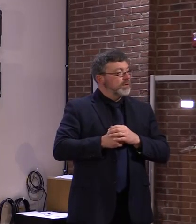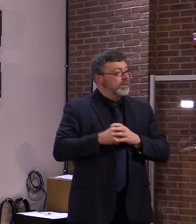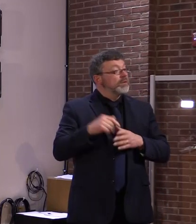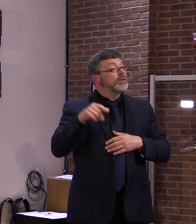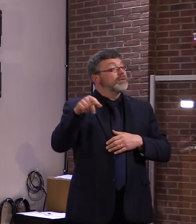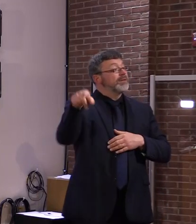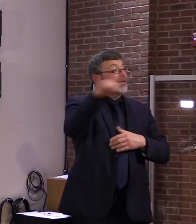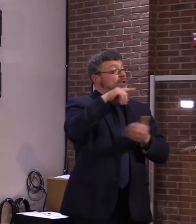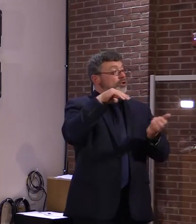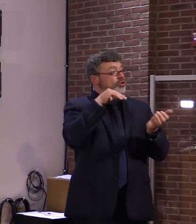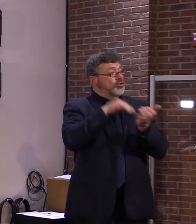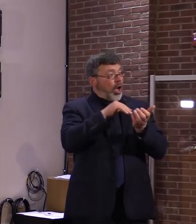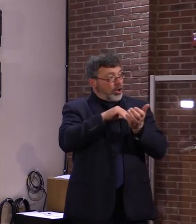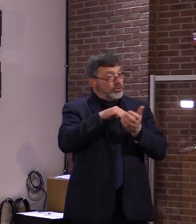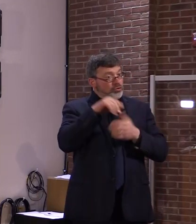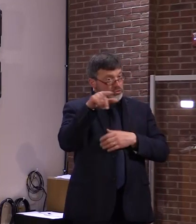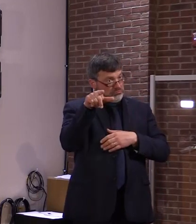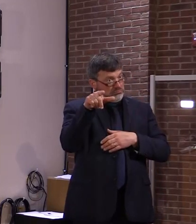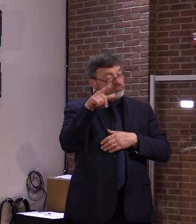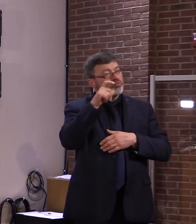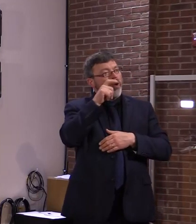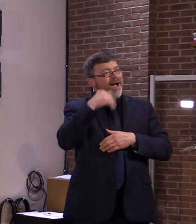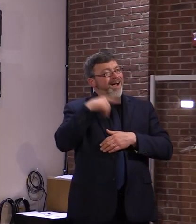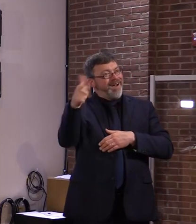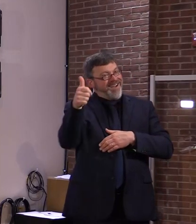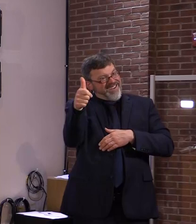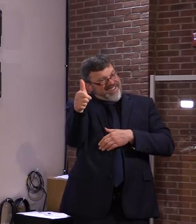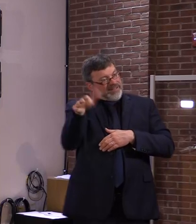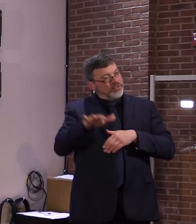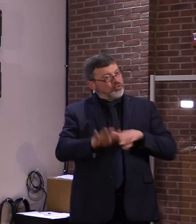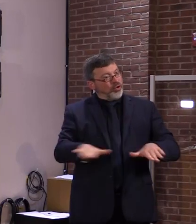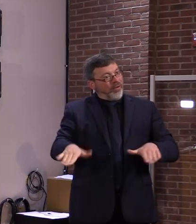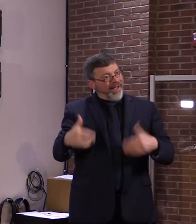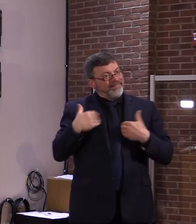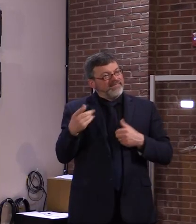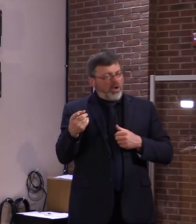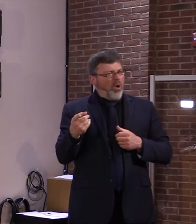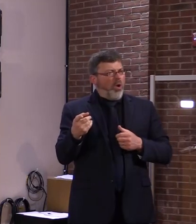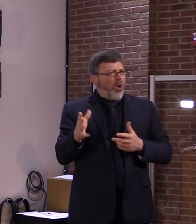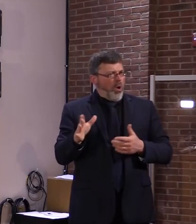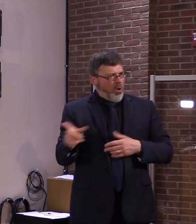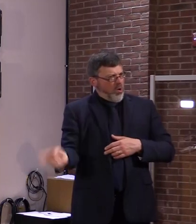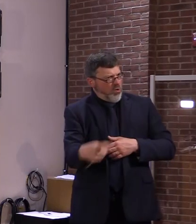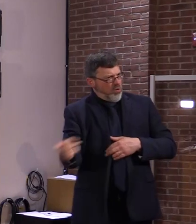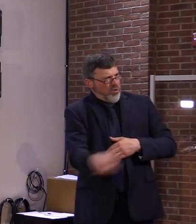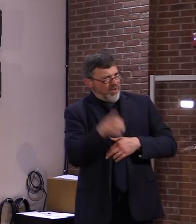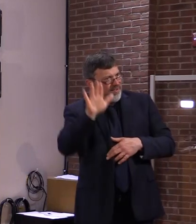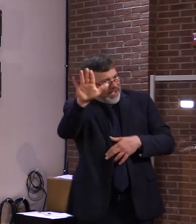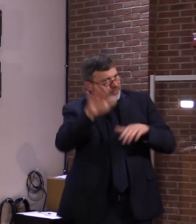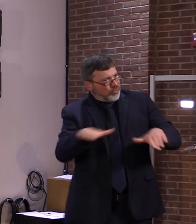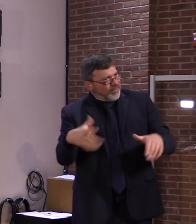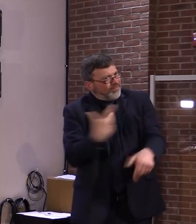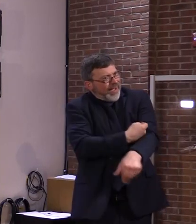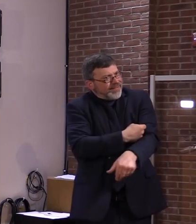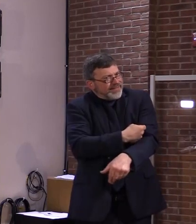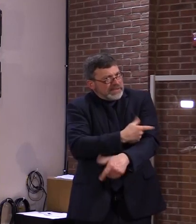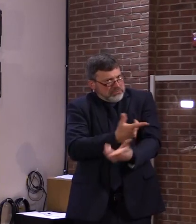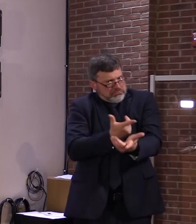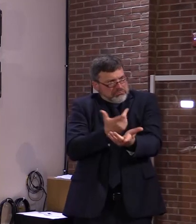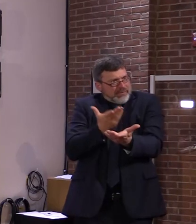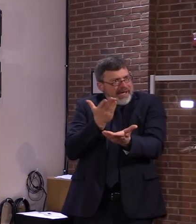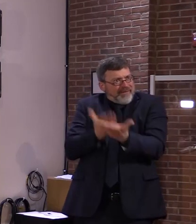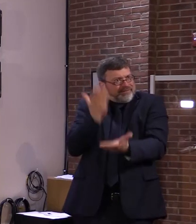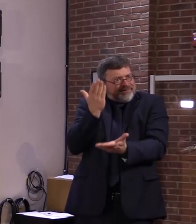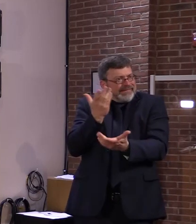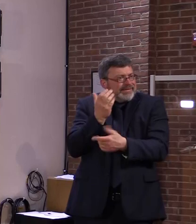shot. Remember, pediatricians spend much of their career helping to keep kids well using